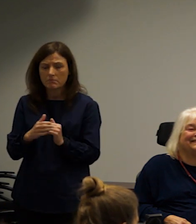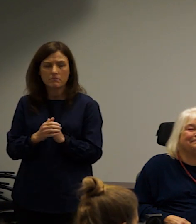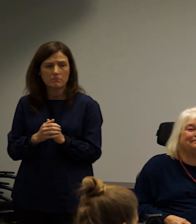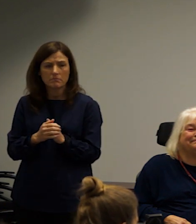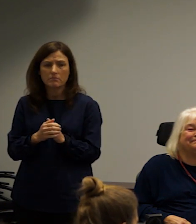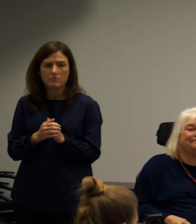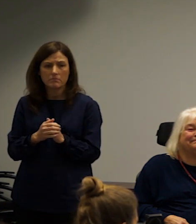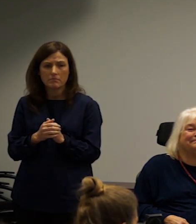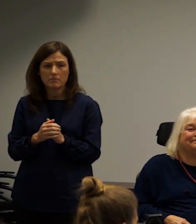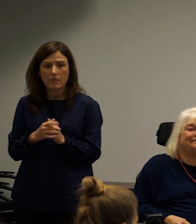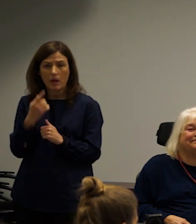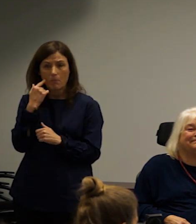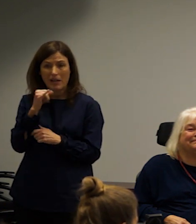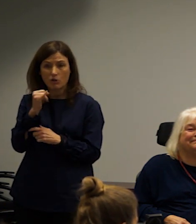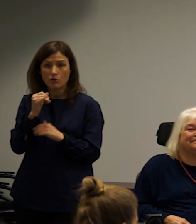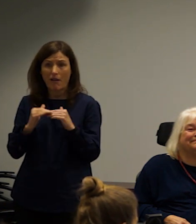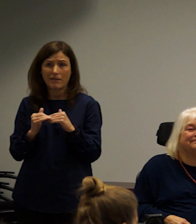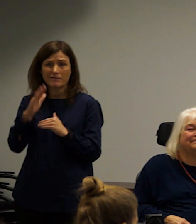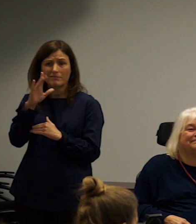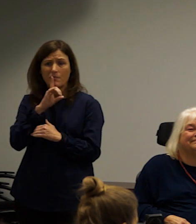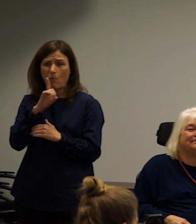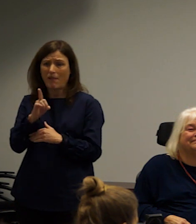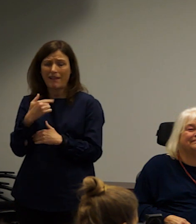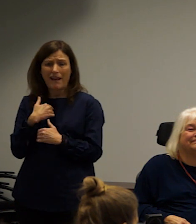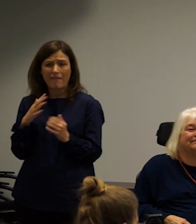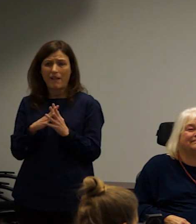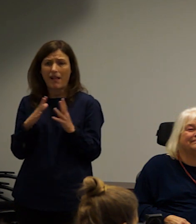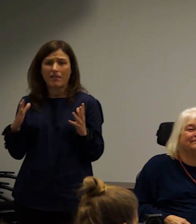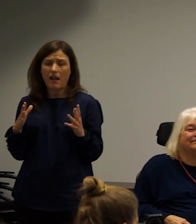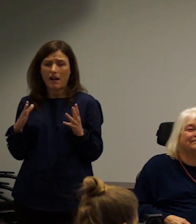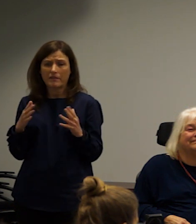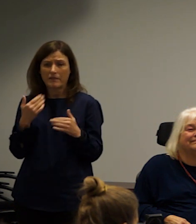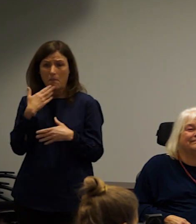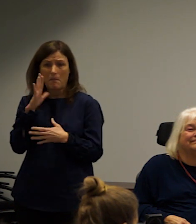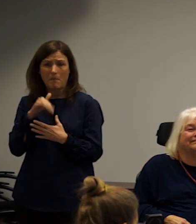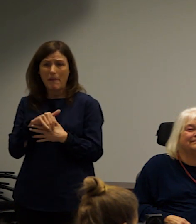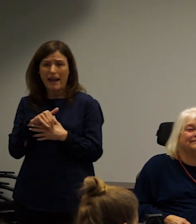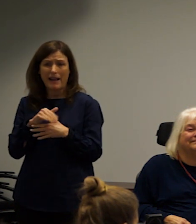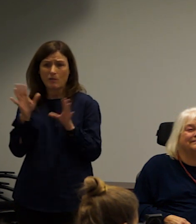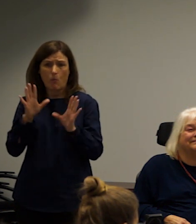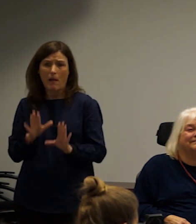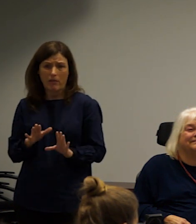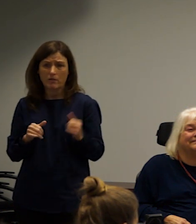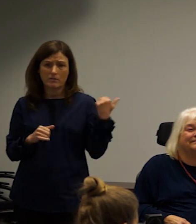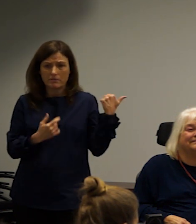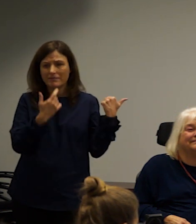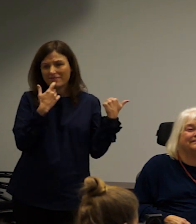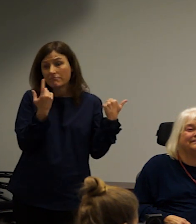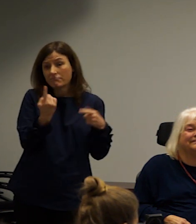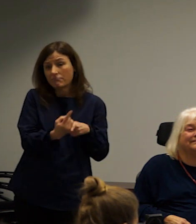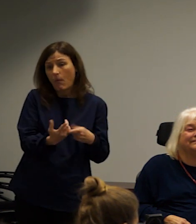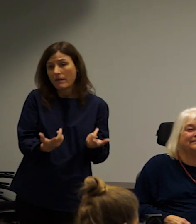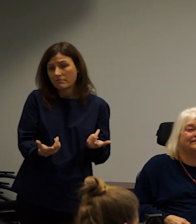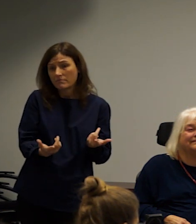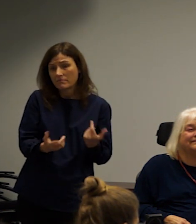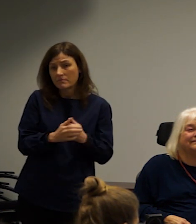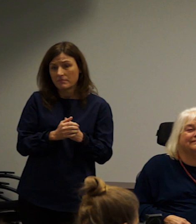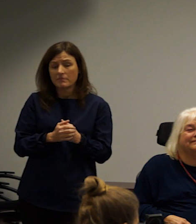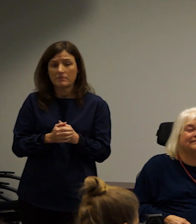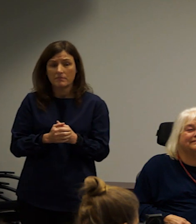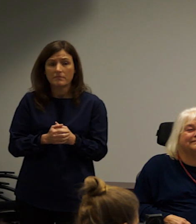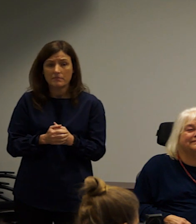Because Jackson and above, we don't really have that many much bad weather. Right. So, but